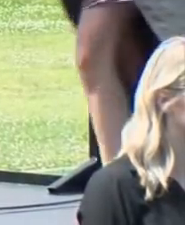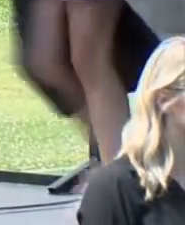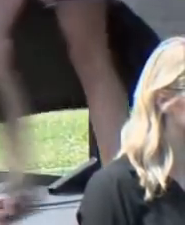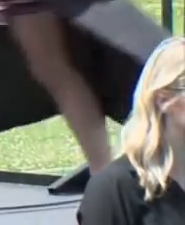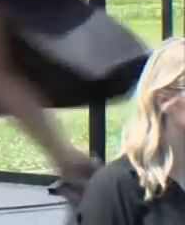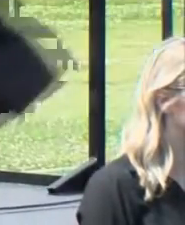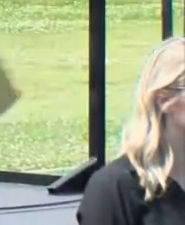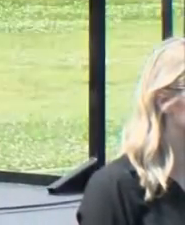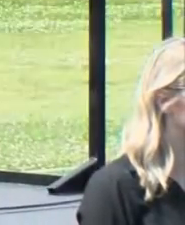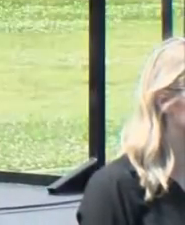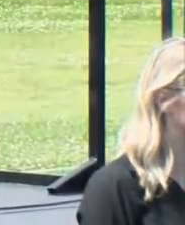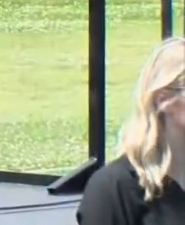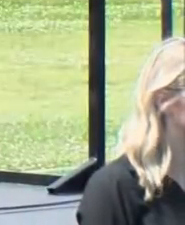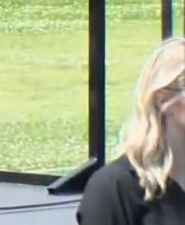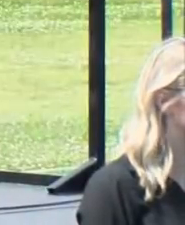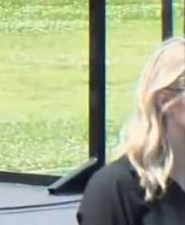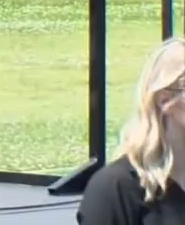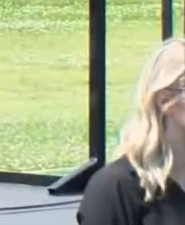Sophia Critelli,